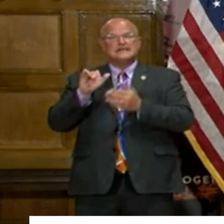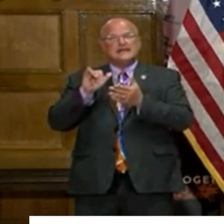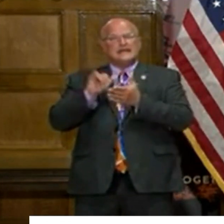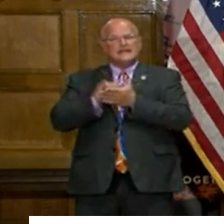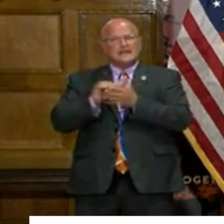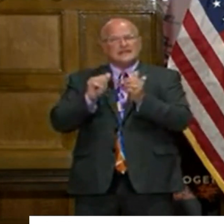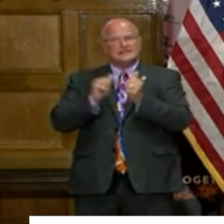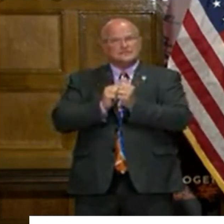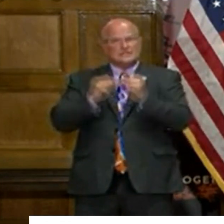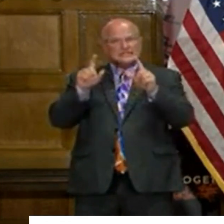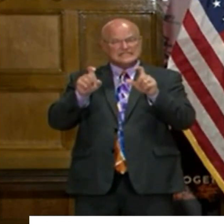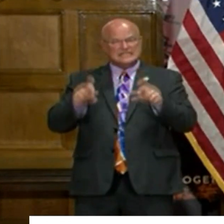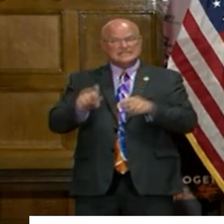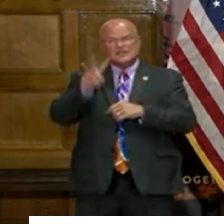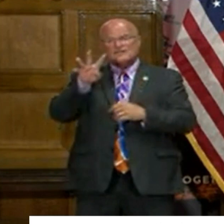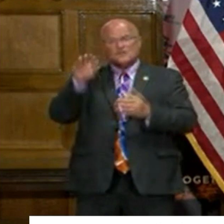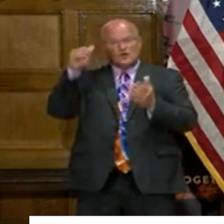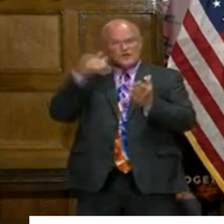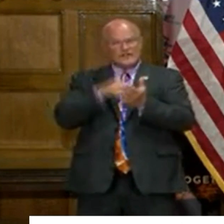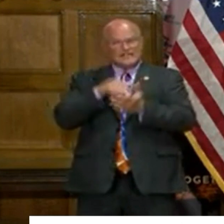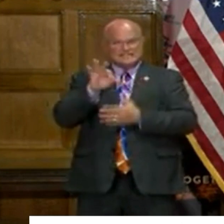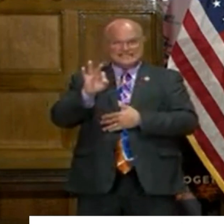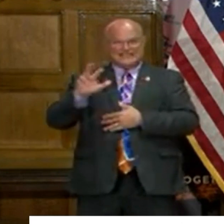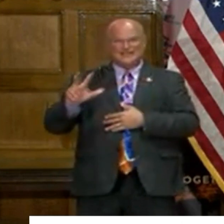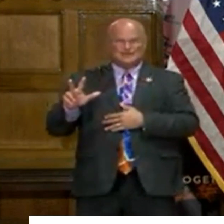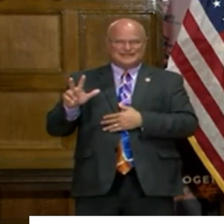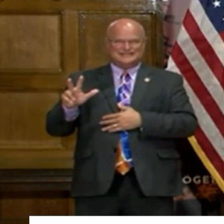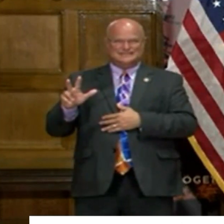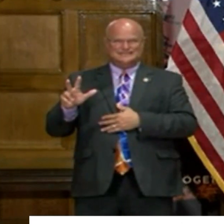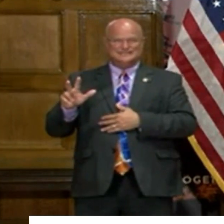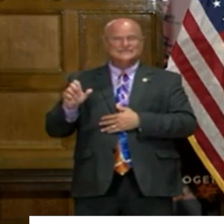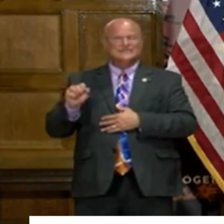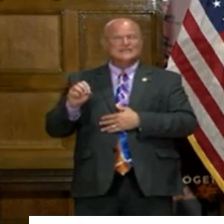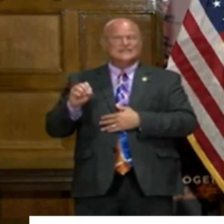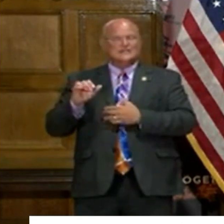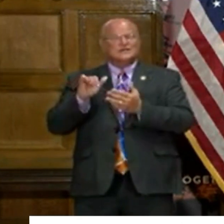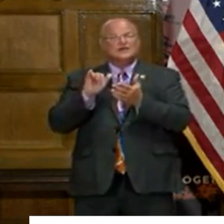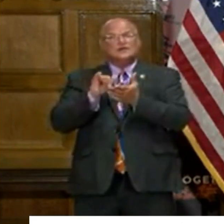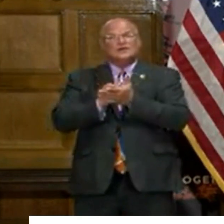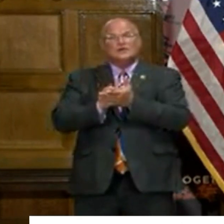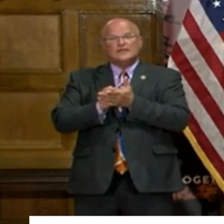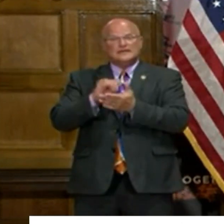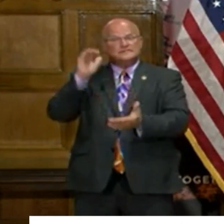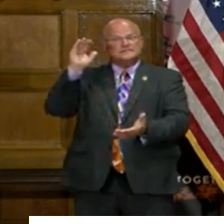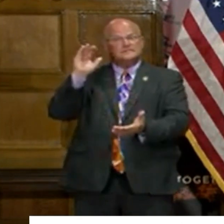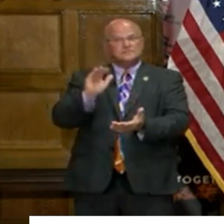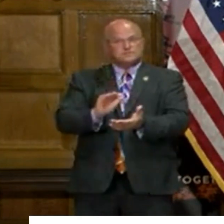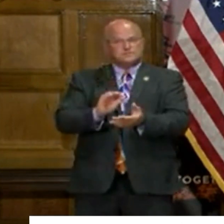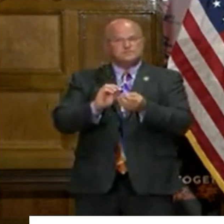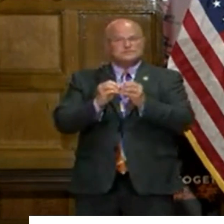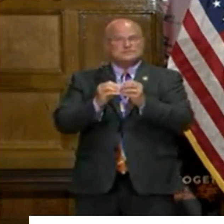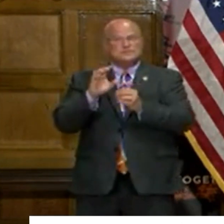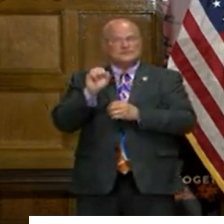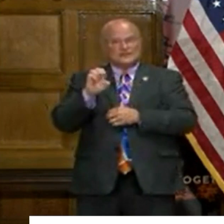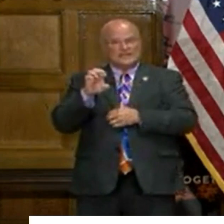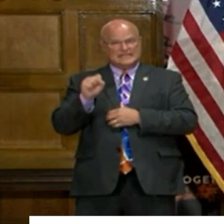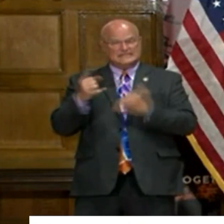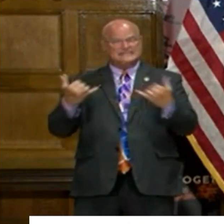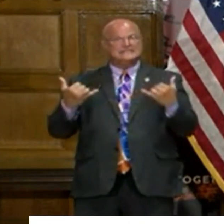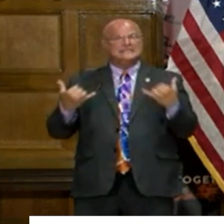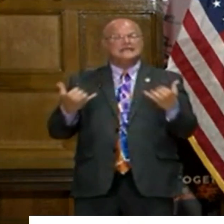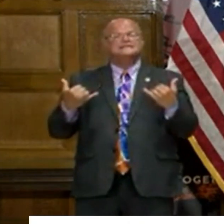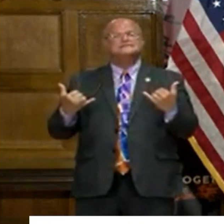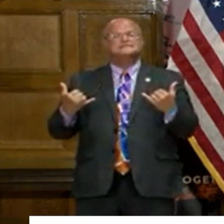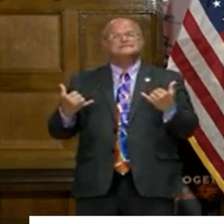is with testing of 4,093. And so that's a reduction in the number of cases